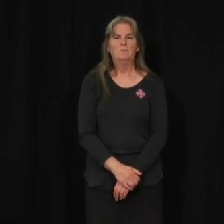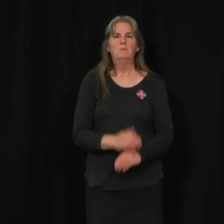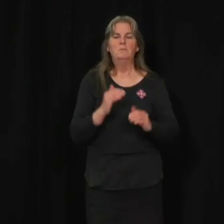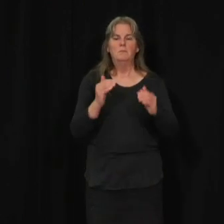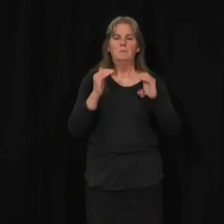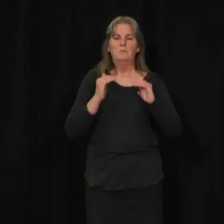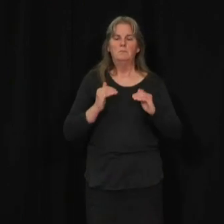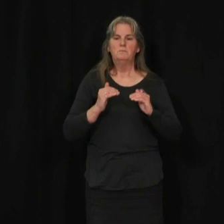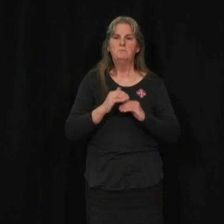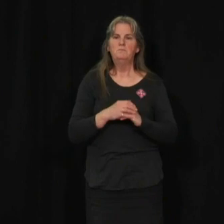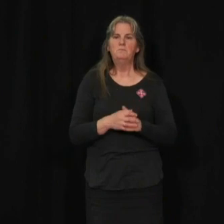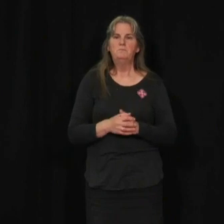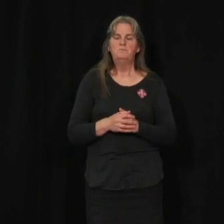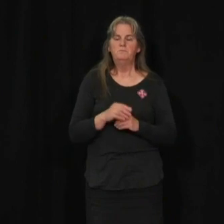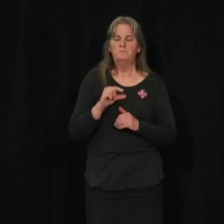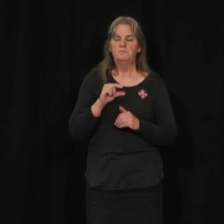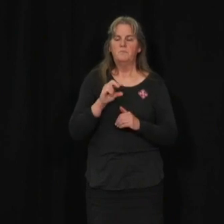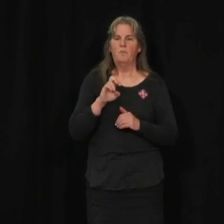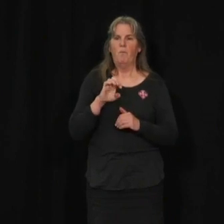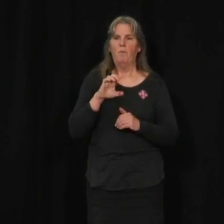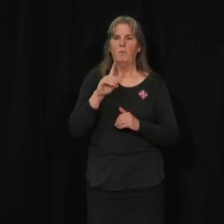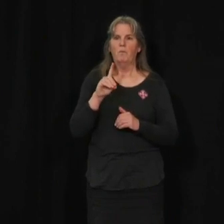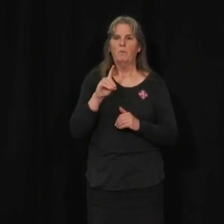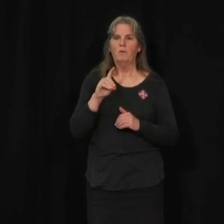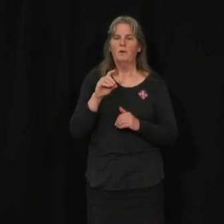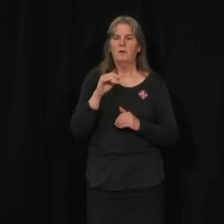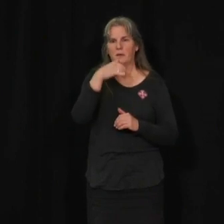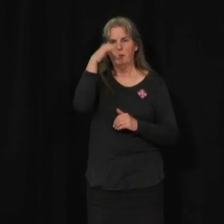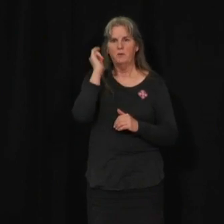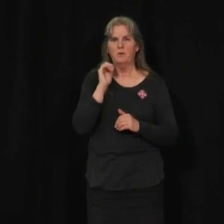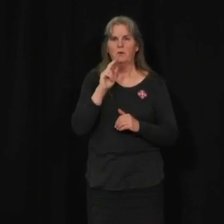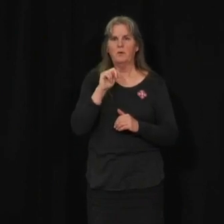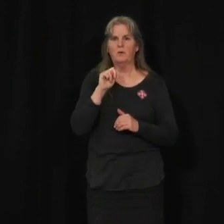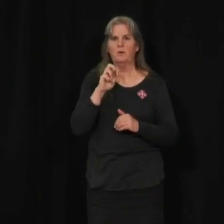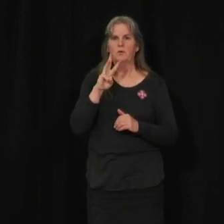Okay, we'll move on then to Gord from Yukon News.